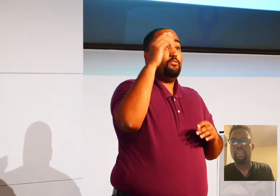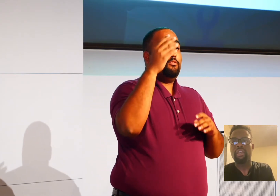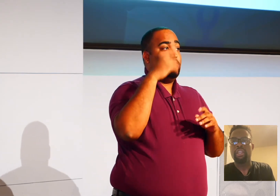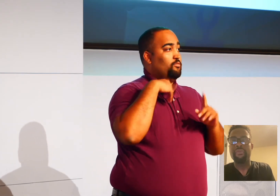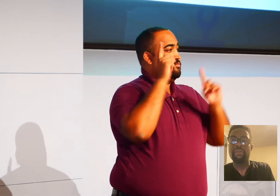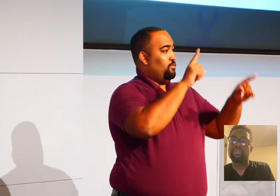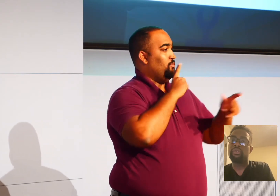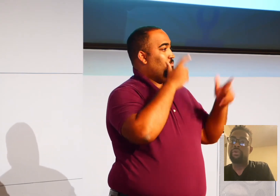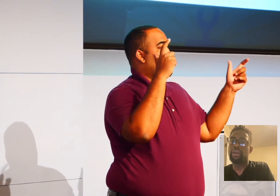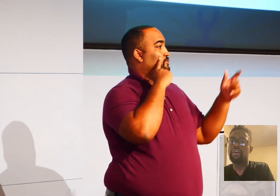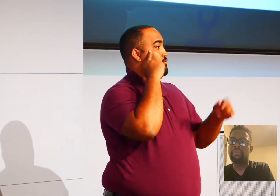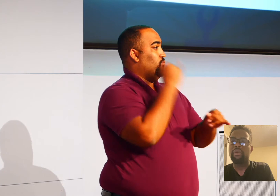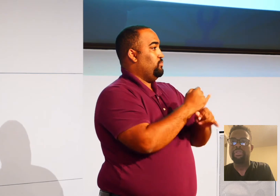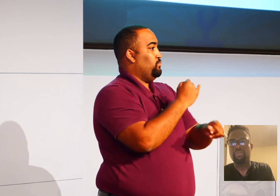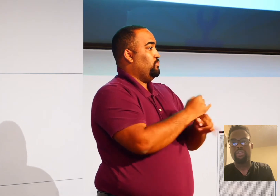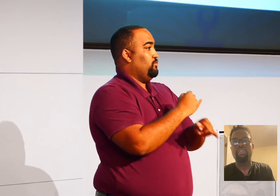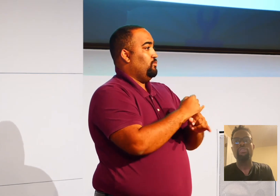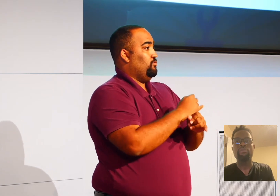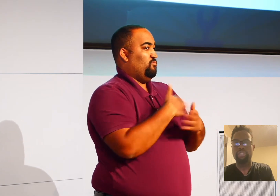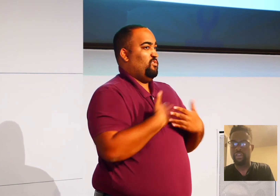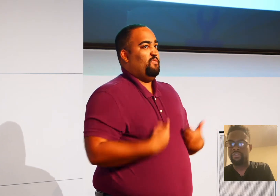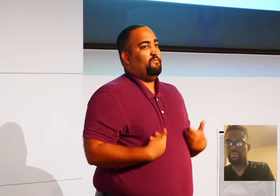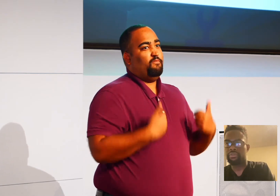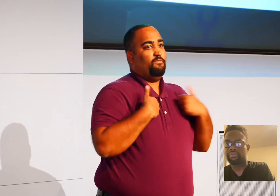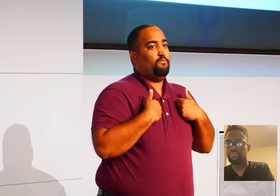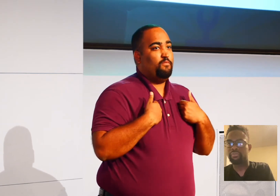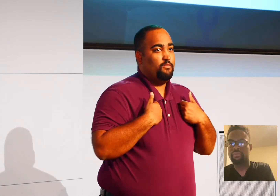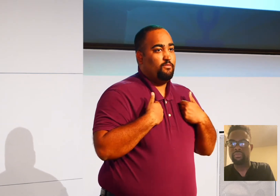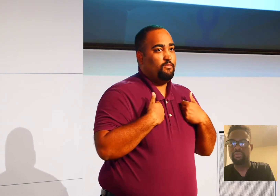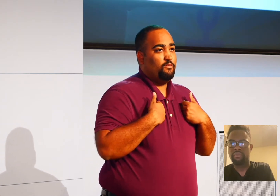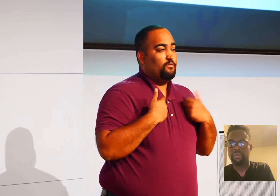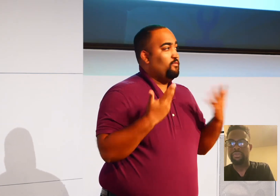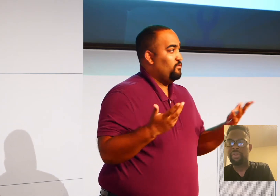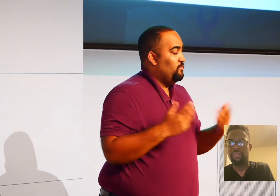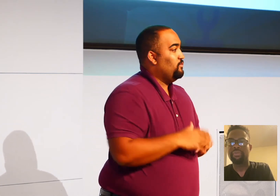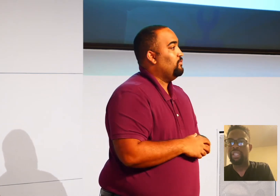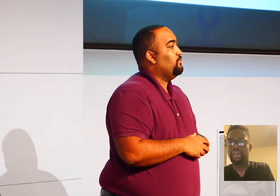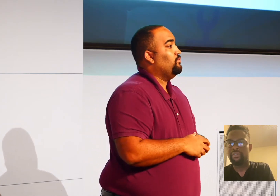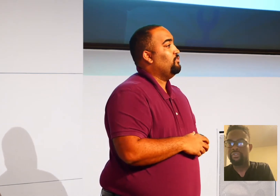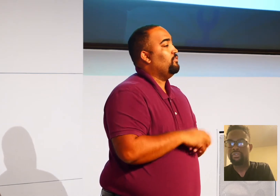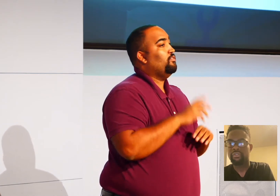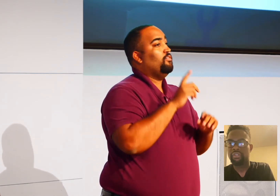Now, when I was growing up, I went to a huge deaf school. It was pretty much my life.